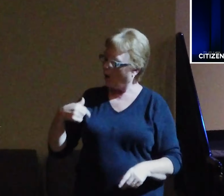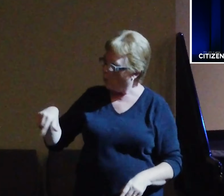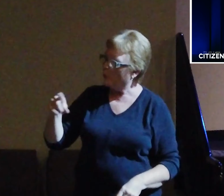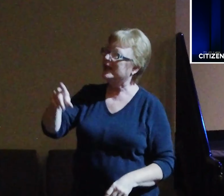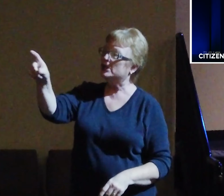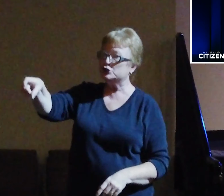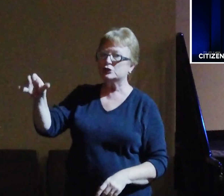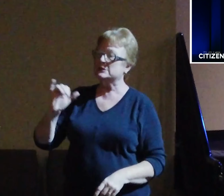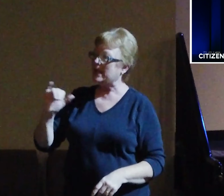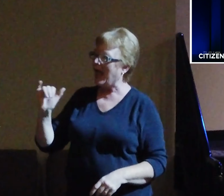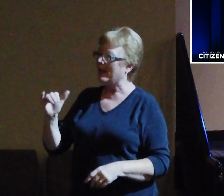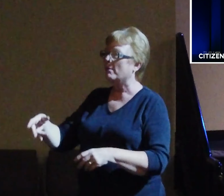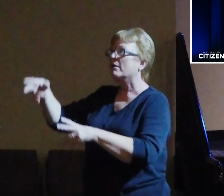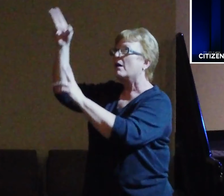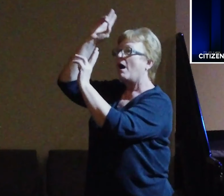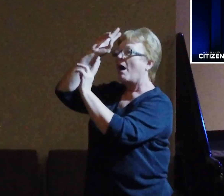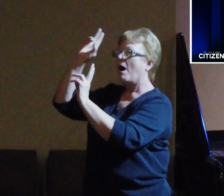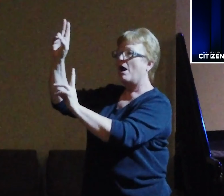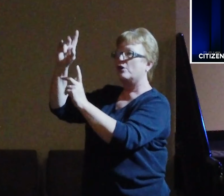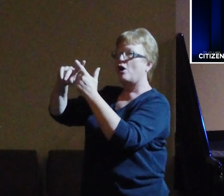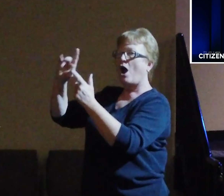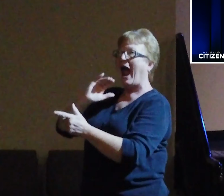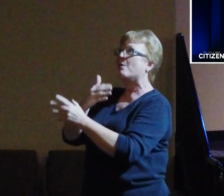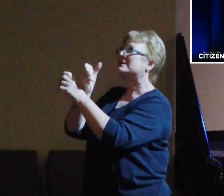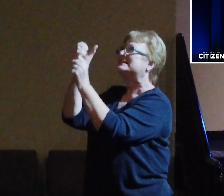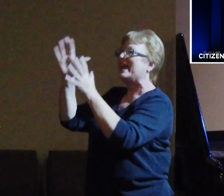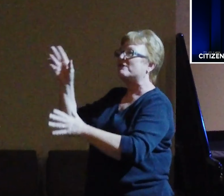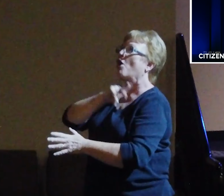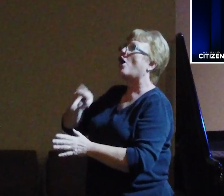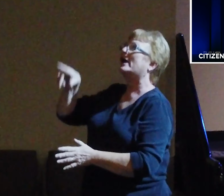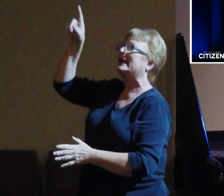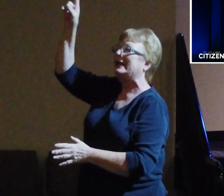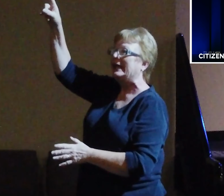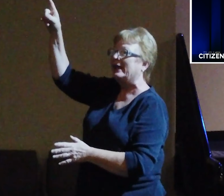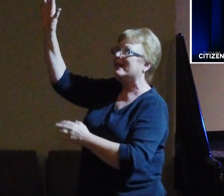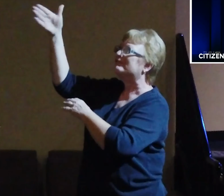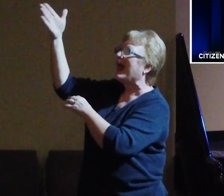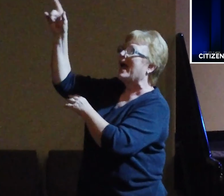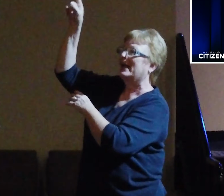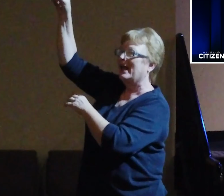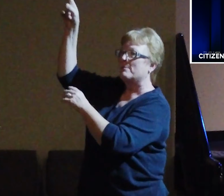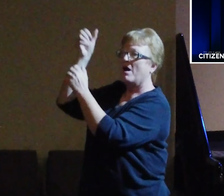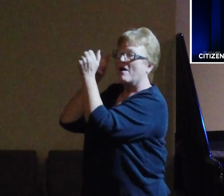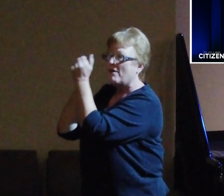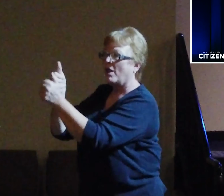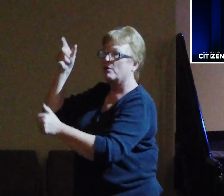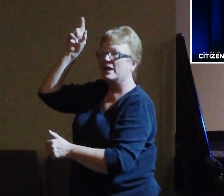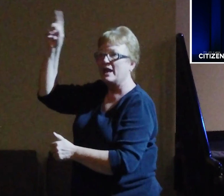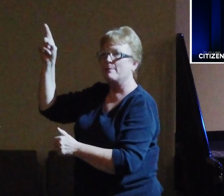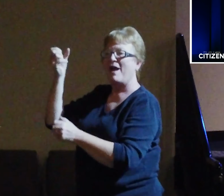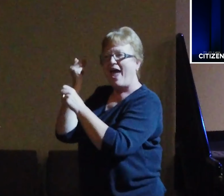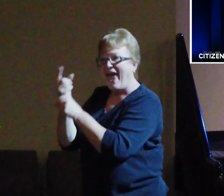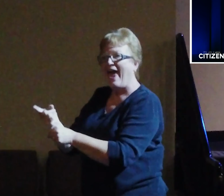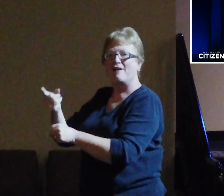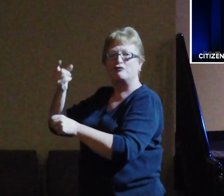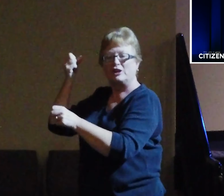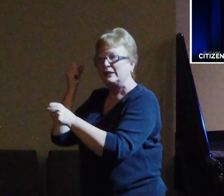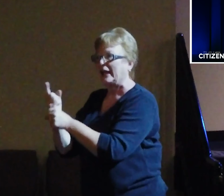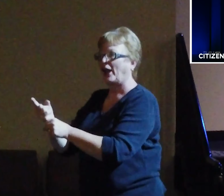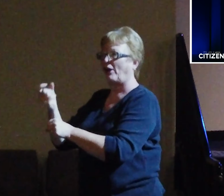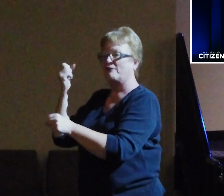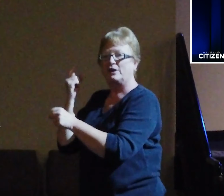under the flag of our King and Savior and bring glory and honor to him with how we live every year. As those saved by